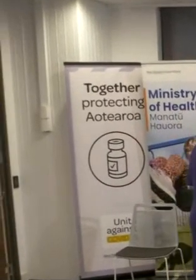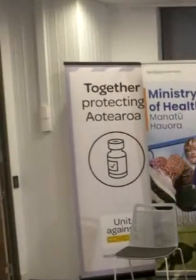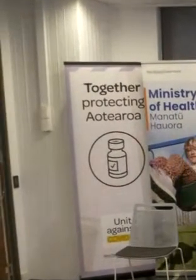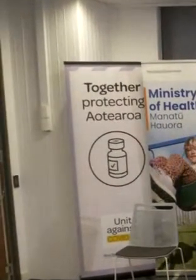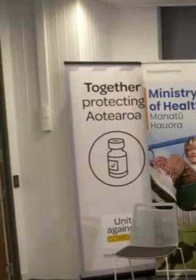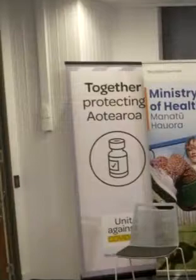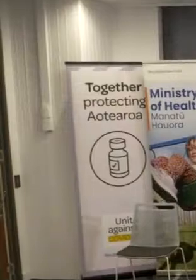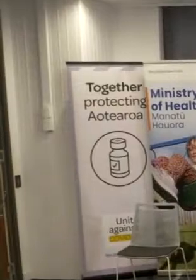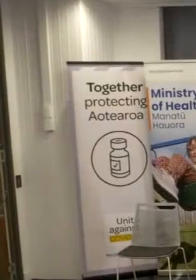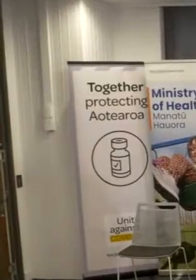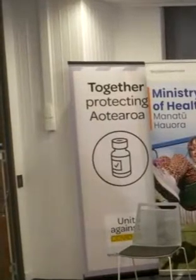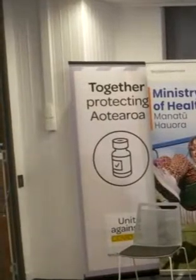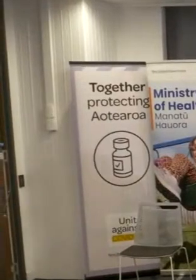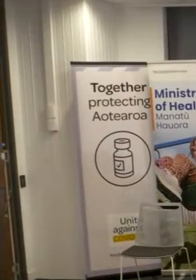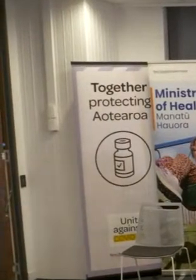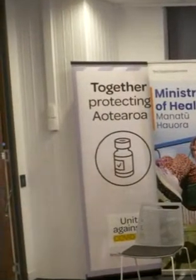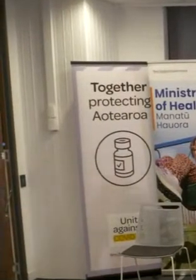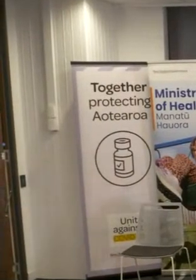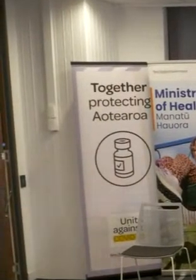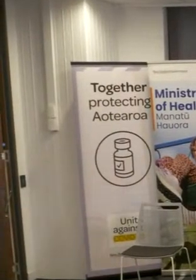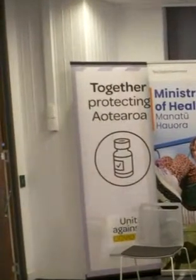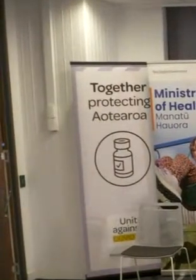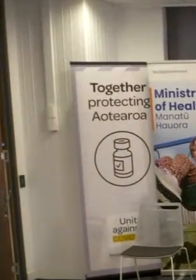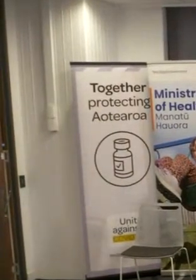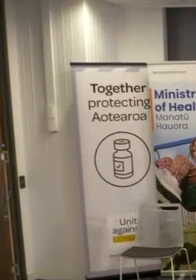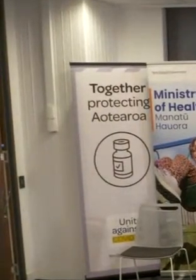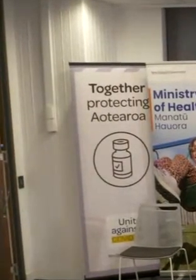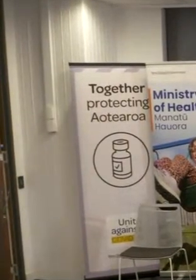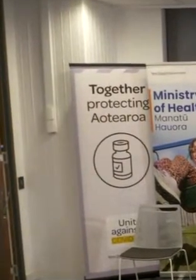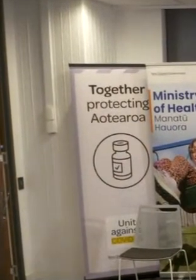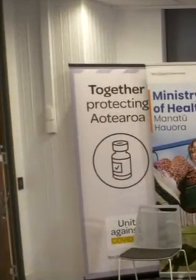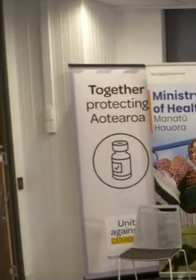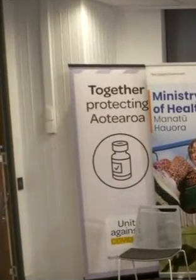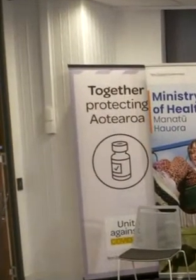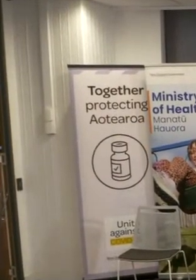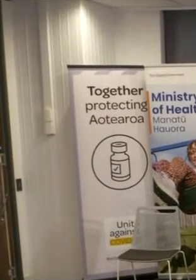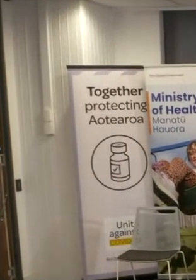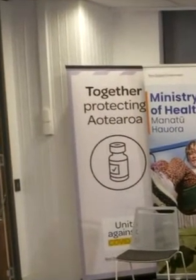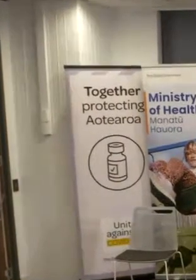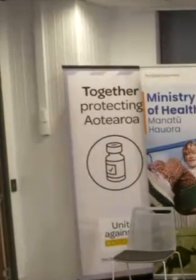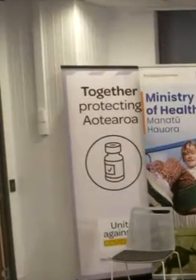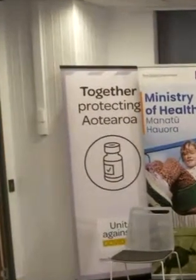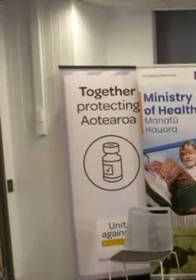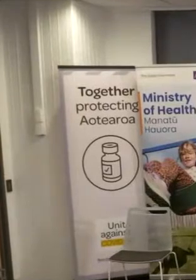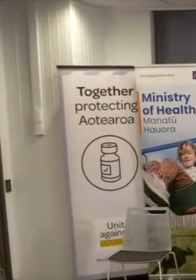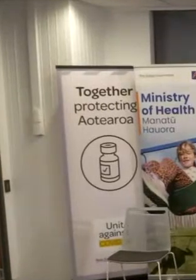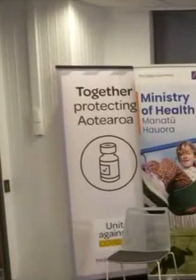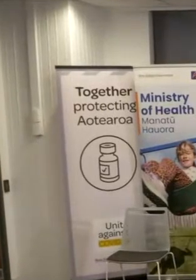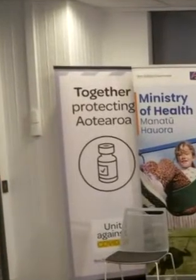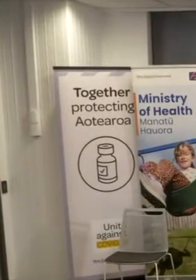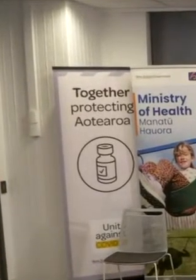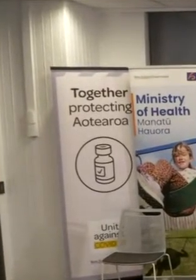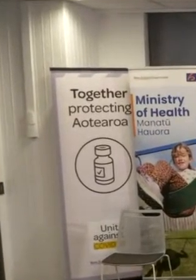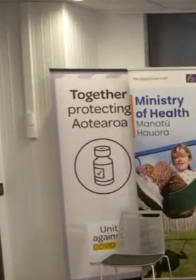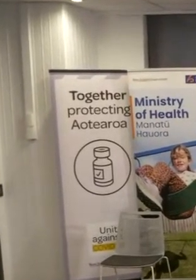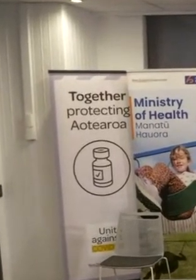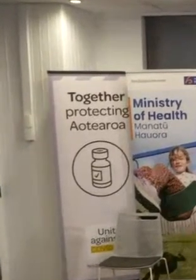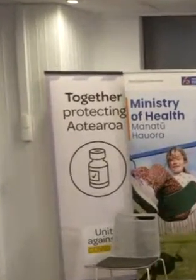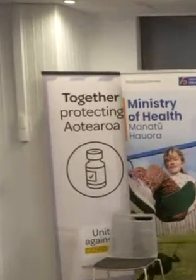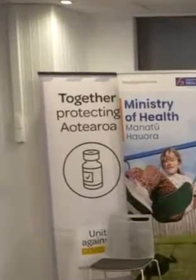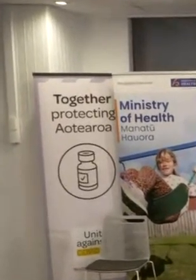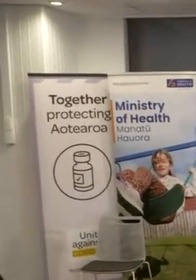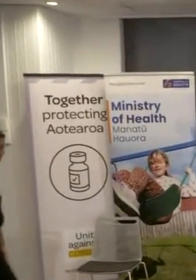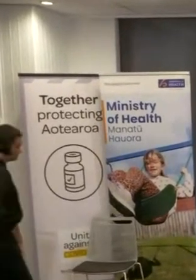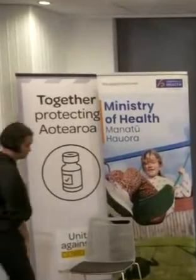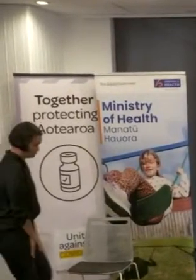degree of confidence, and you might even get a ship like the Mikhail Lermontov through if everything went right. And of course it didn't, and she